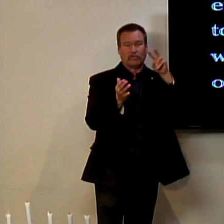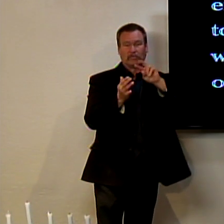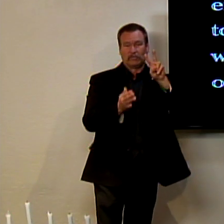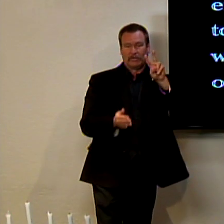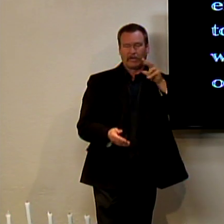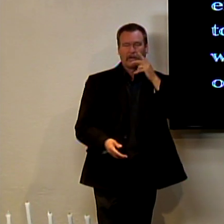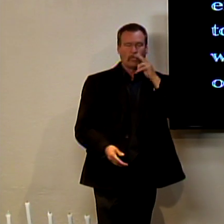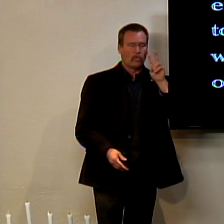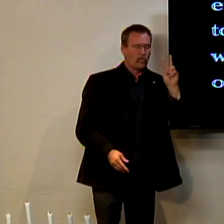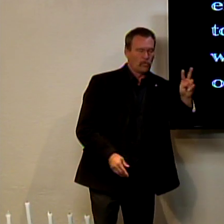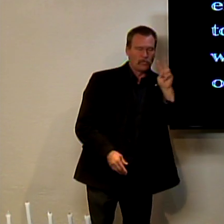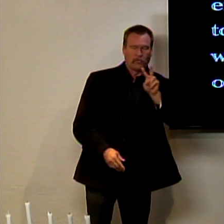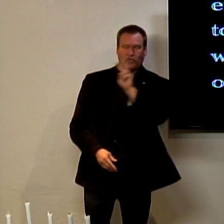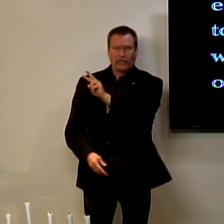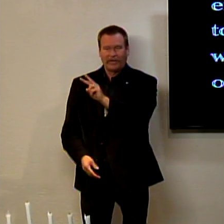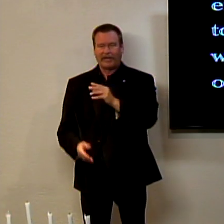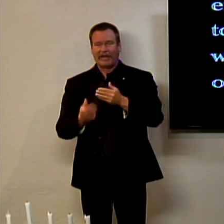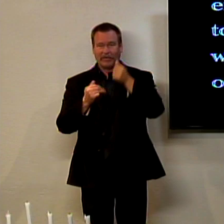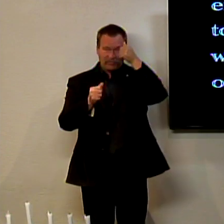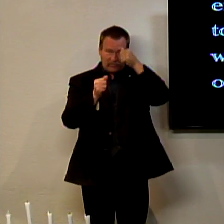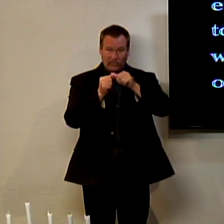Second Timothy chapter 2, verse 2.